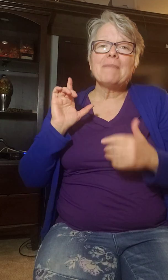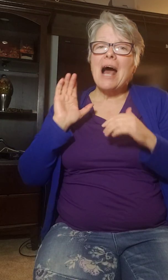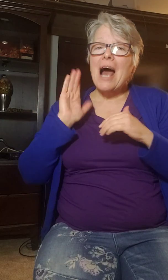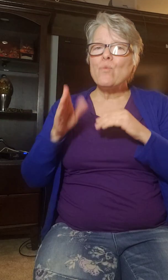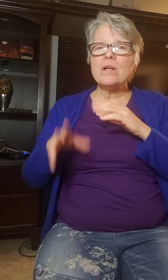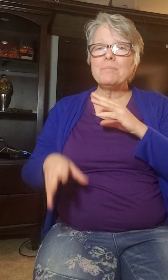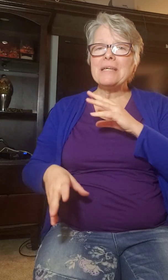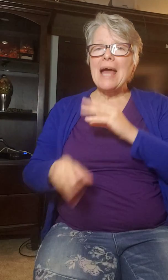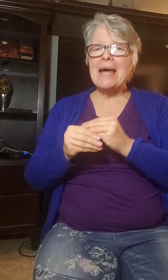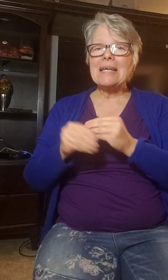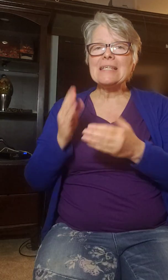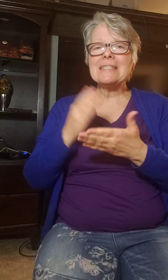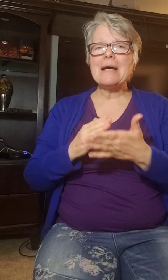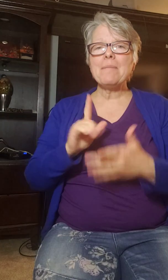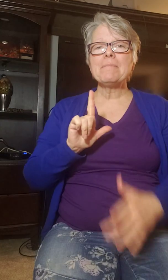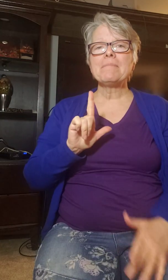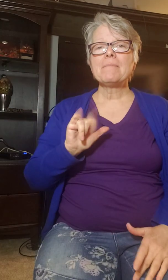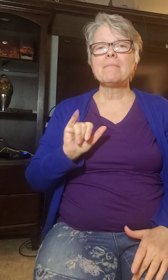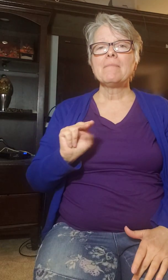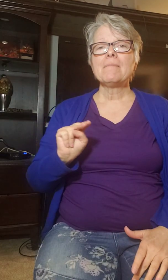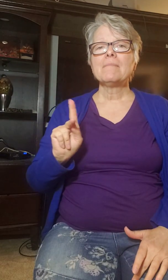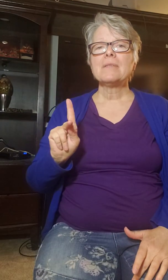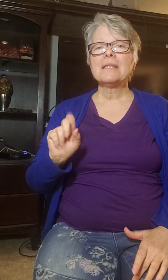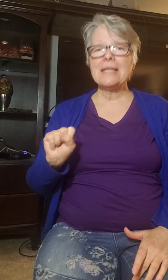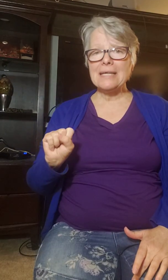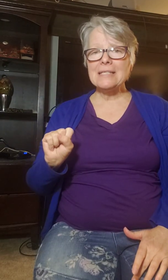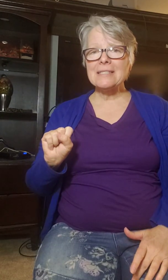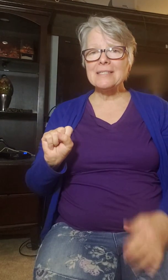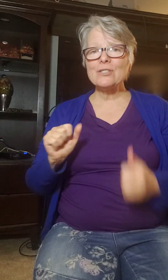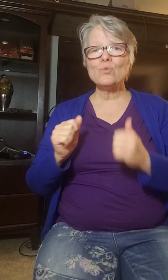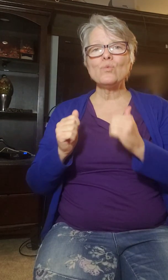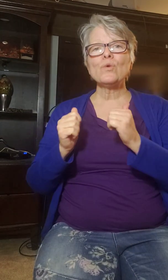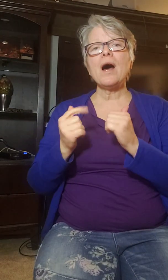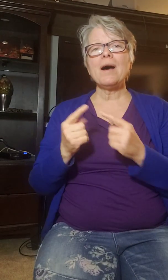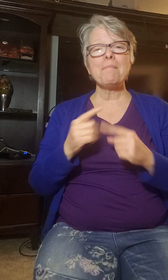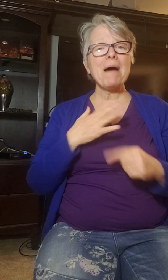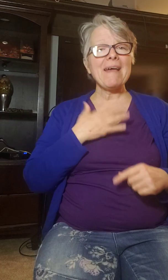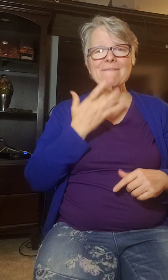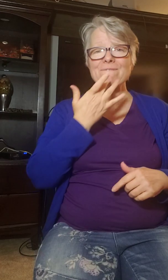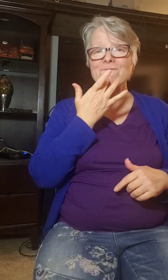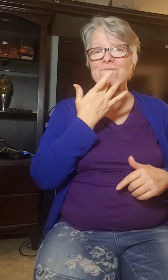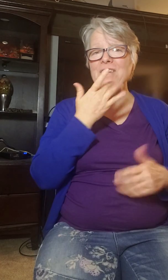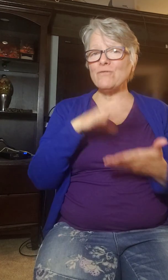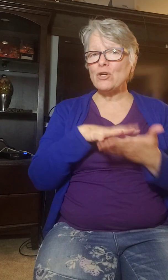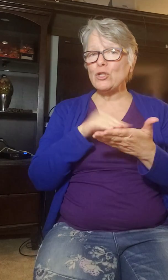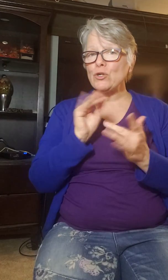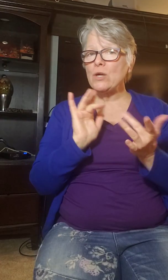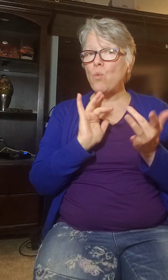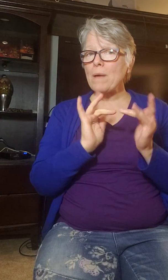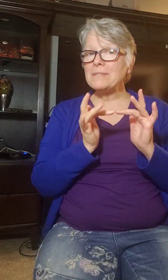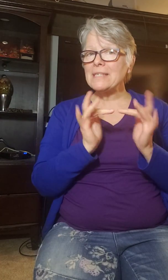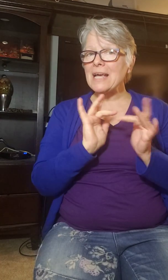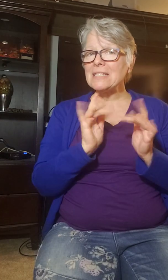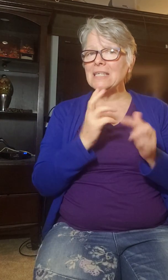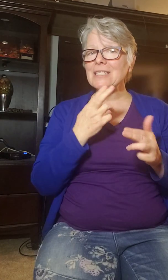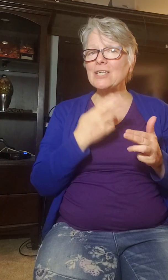I will be adding some links. My favorite learning website is